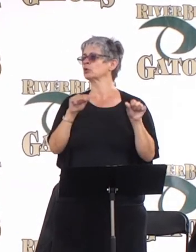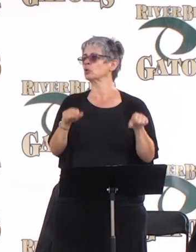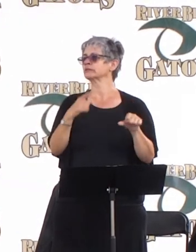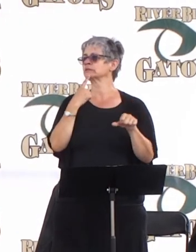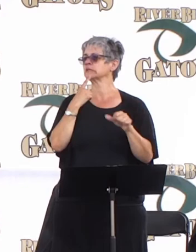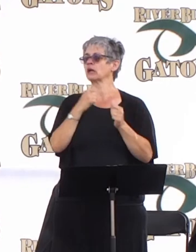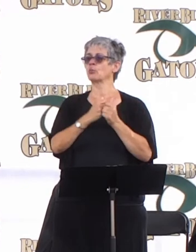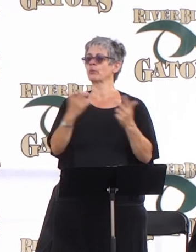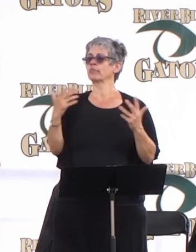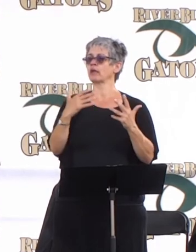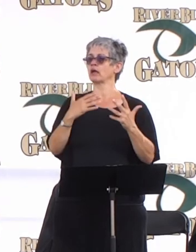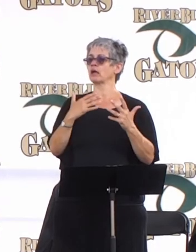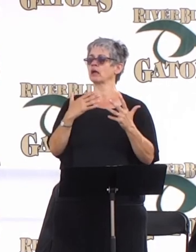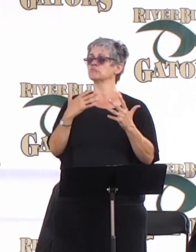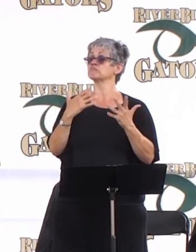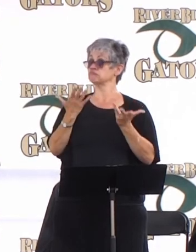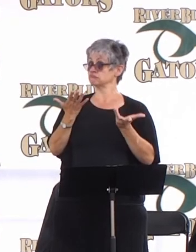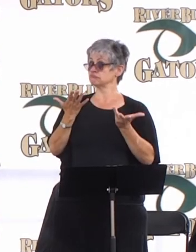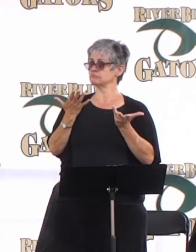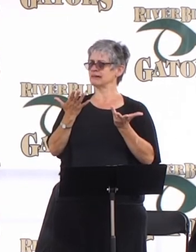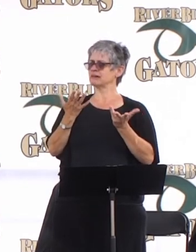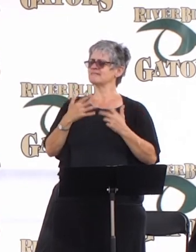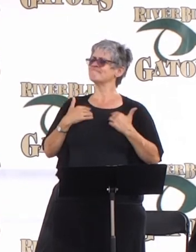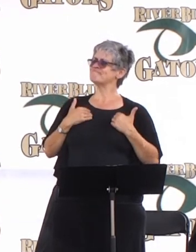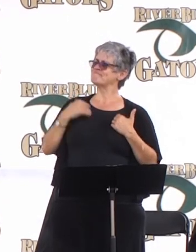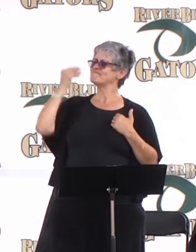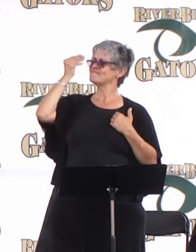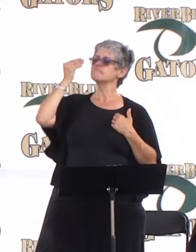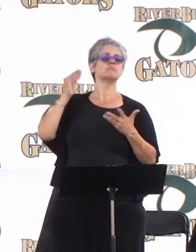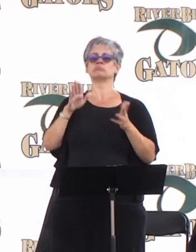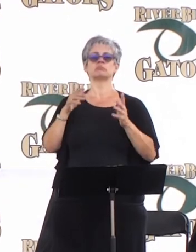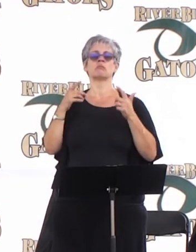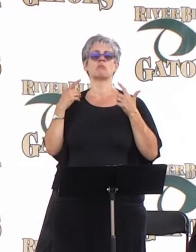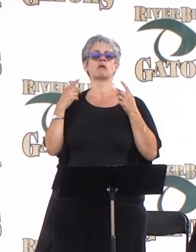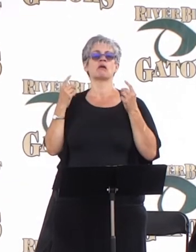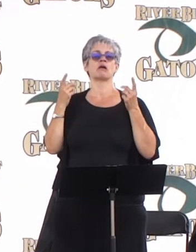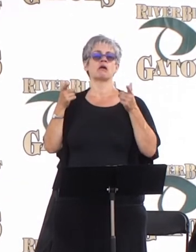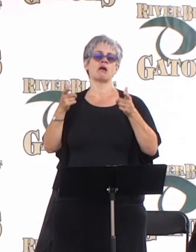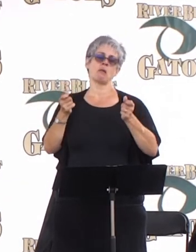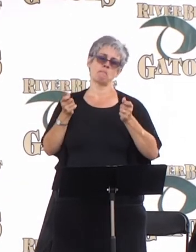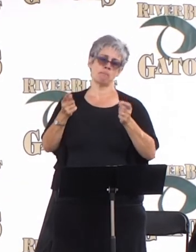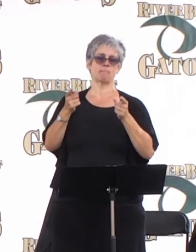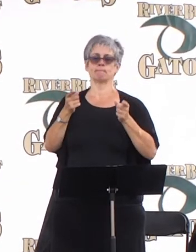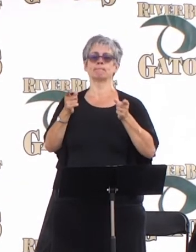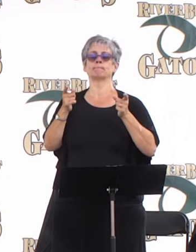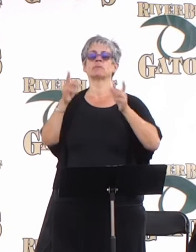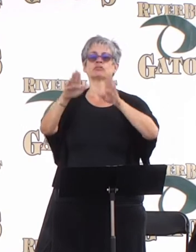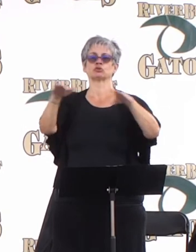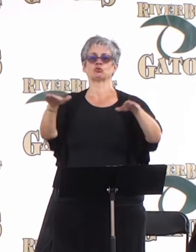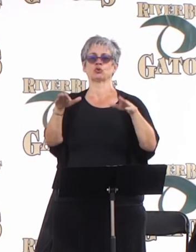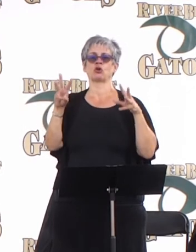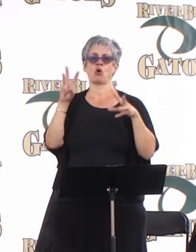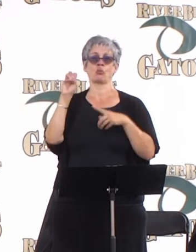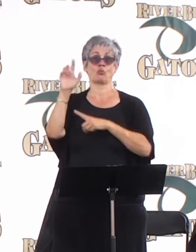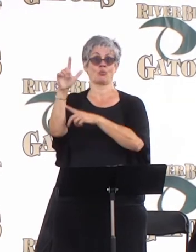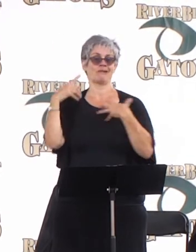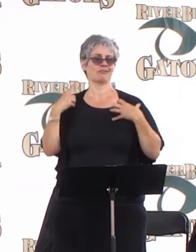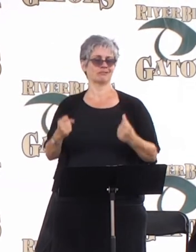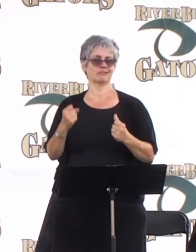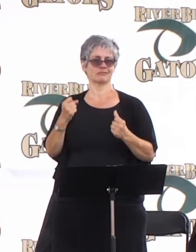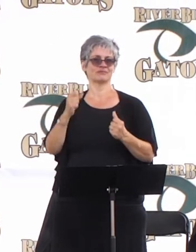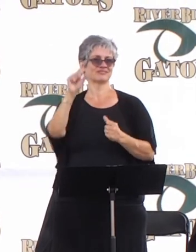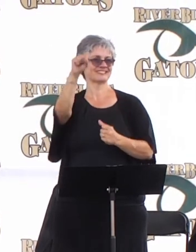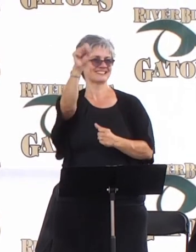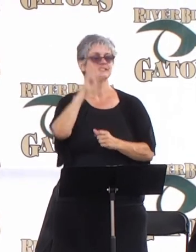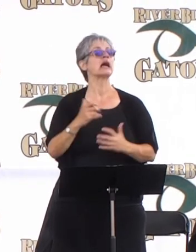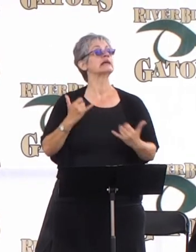without hesitation, the children are well. Yes, all the children are well. So this morning, as I close my remarks